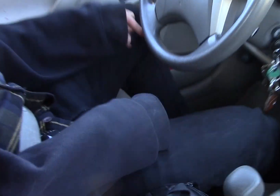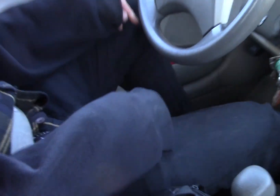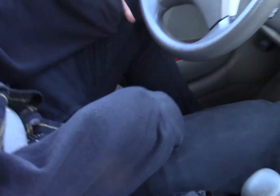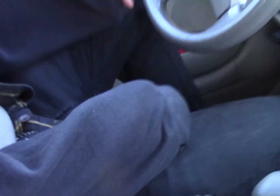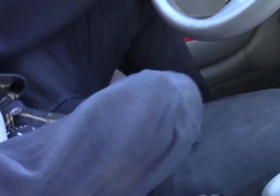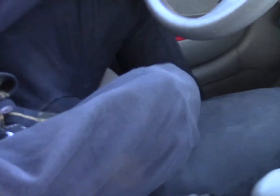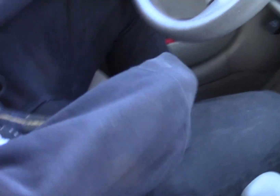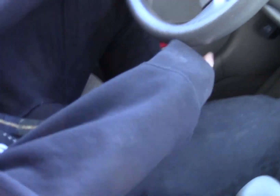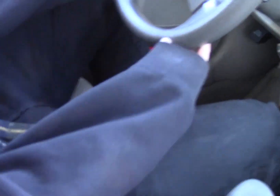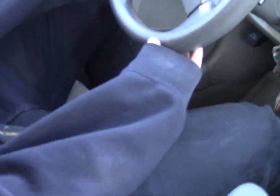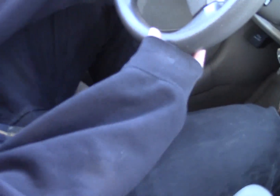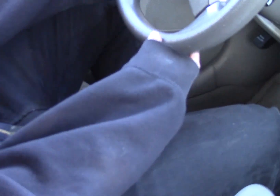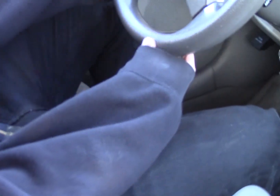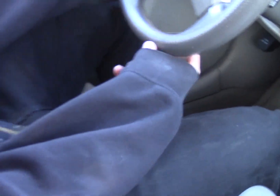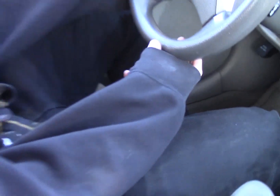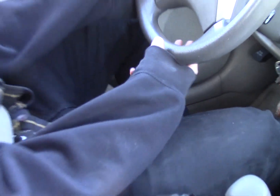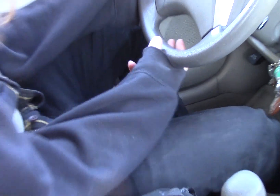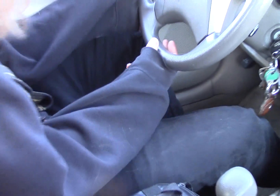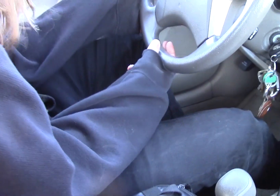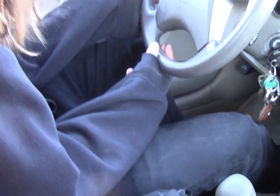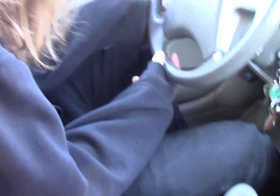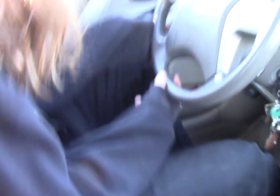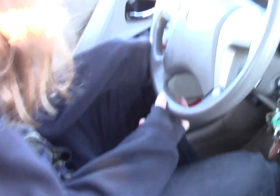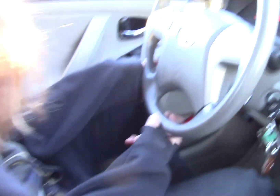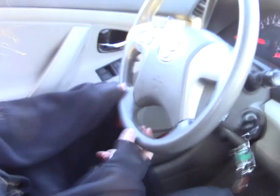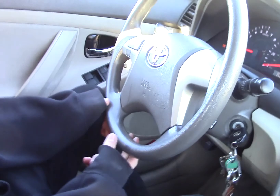There was this other band from my hometown